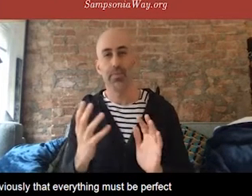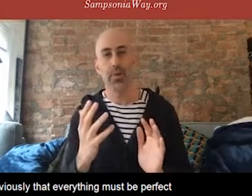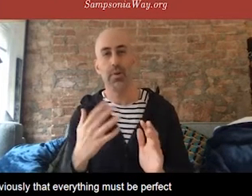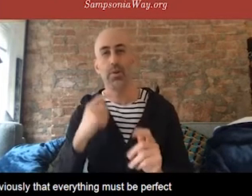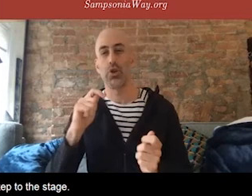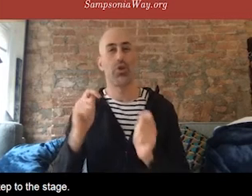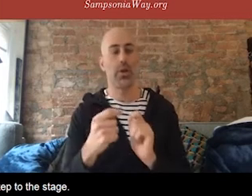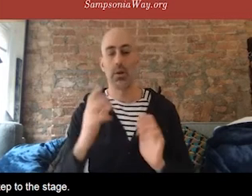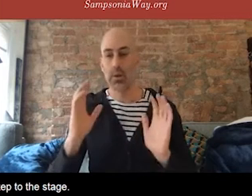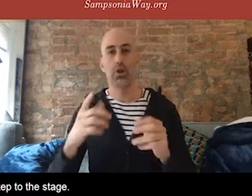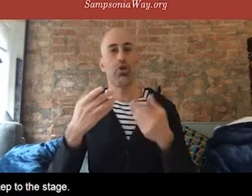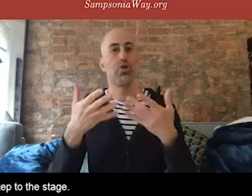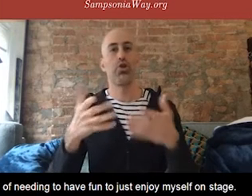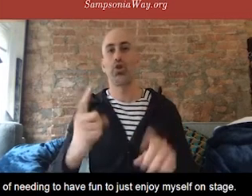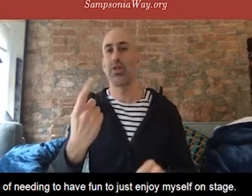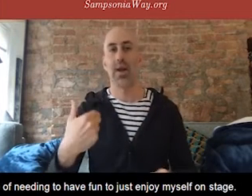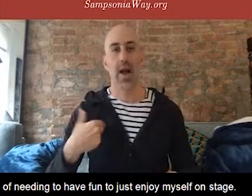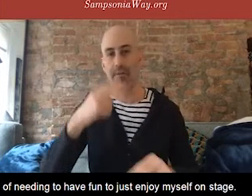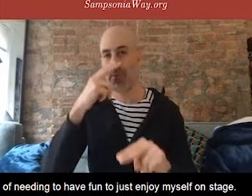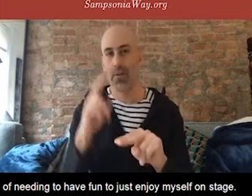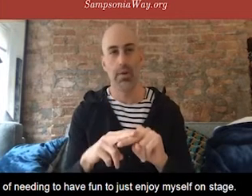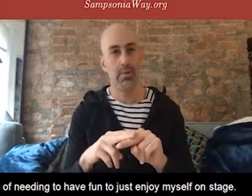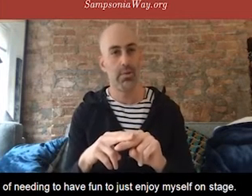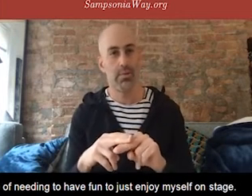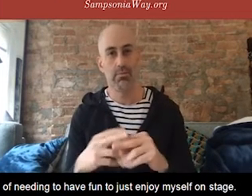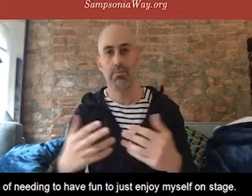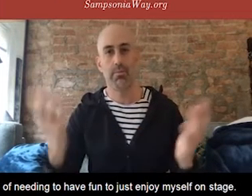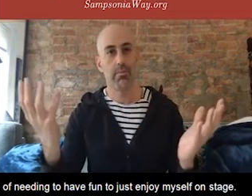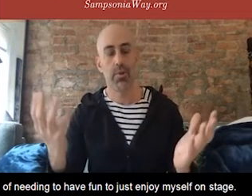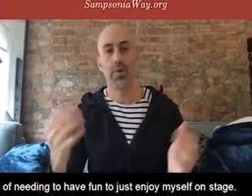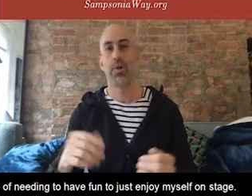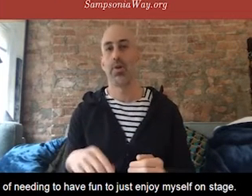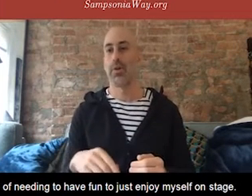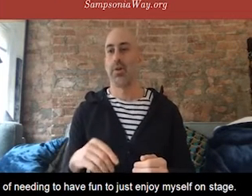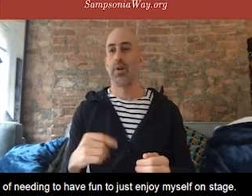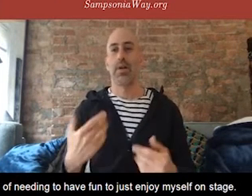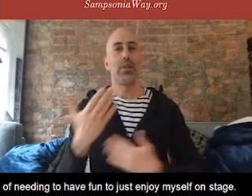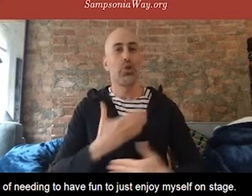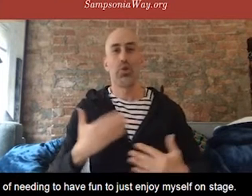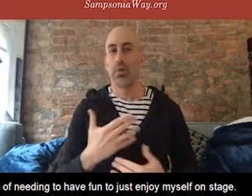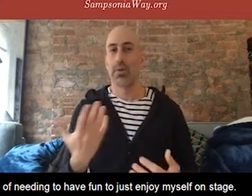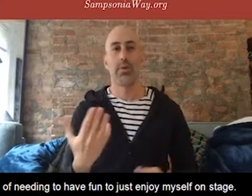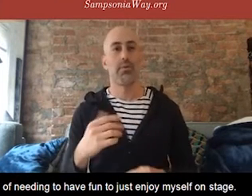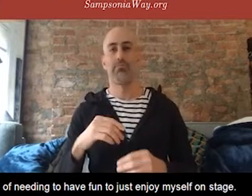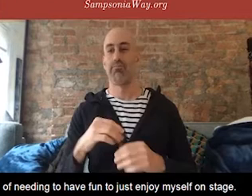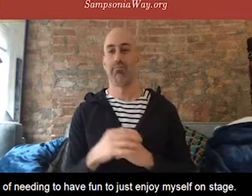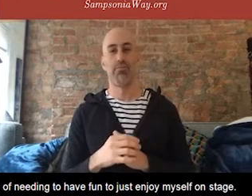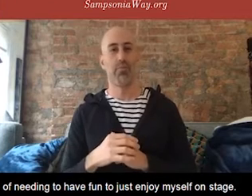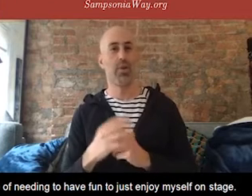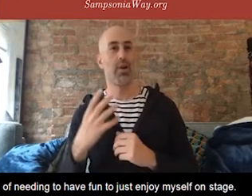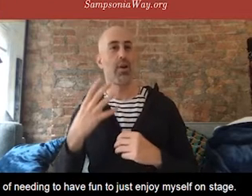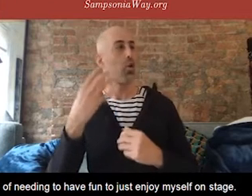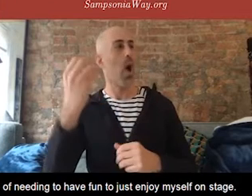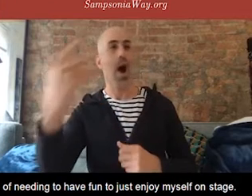be perfect before I would step to the stage. And then I changed from that to a perspective of needing to have fun, to just